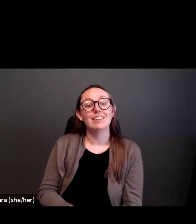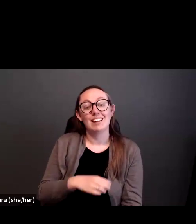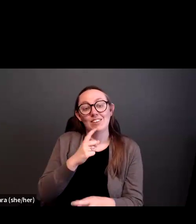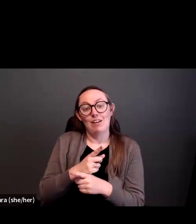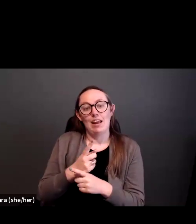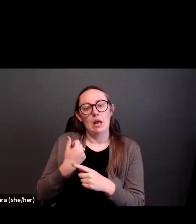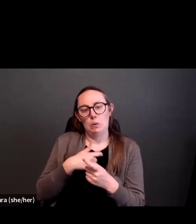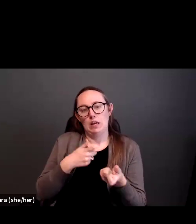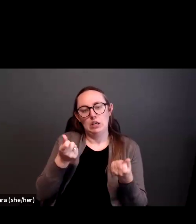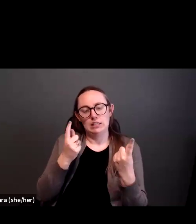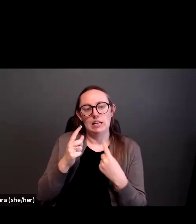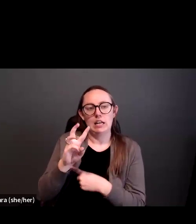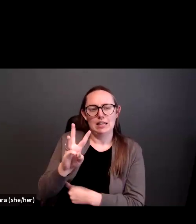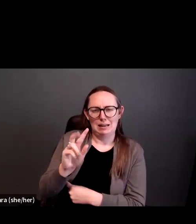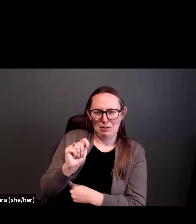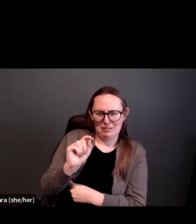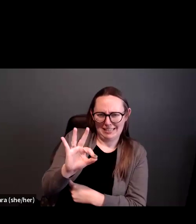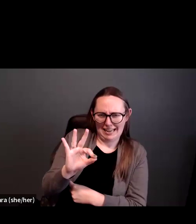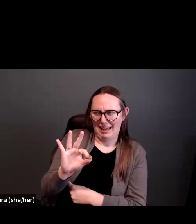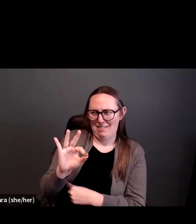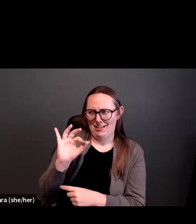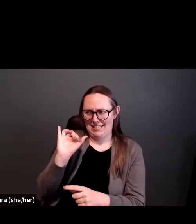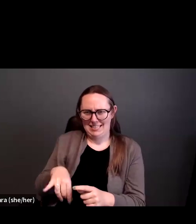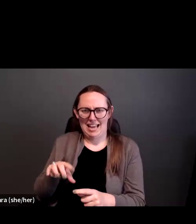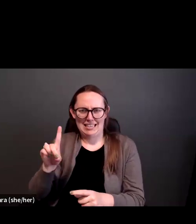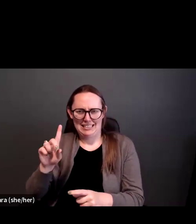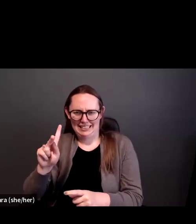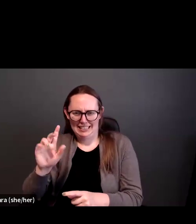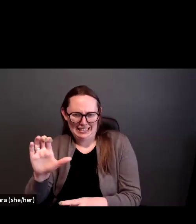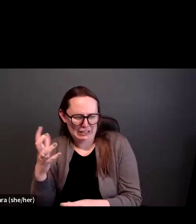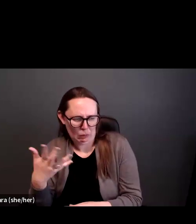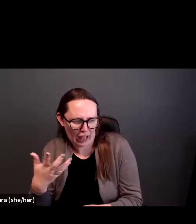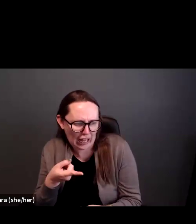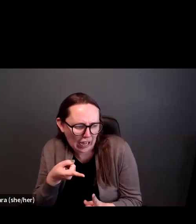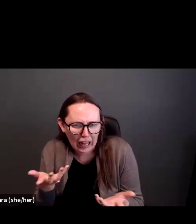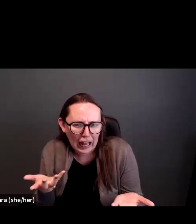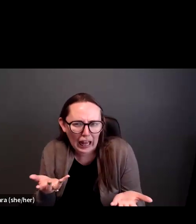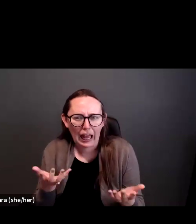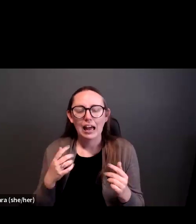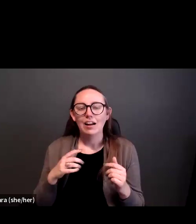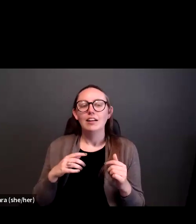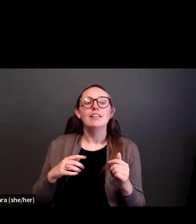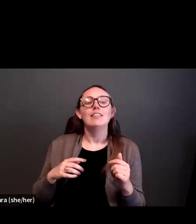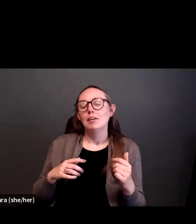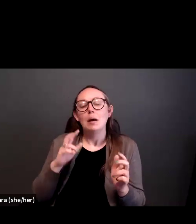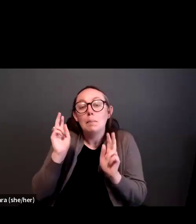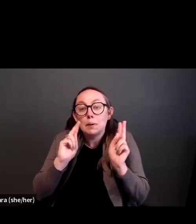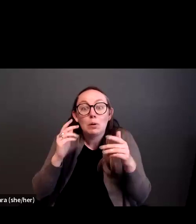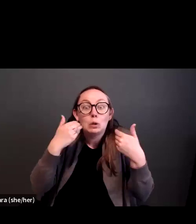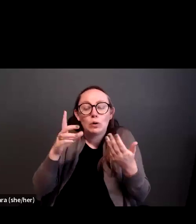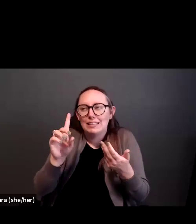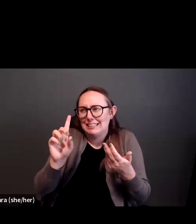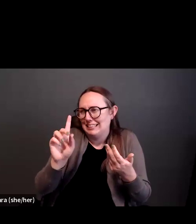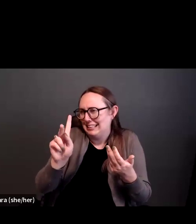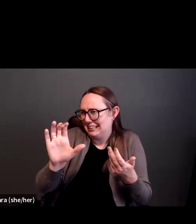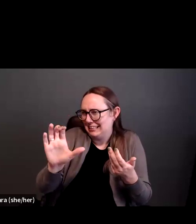we're tabling at open houses. People don't know what a digital knowledge center is, right? I think people avoid our booths because they just don't understand